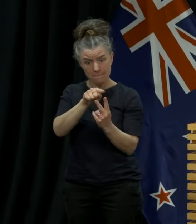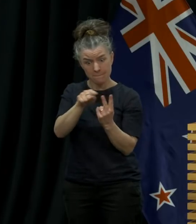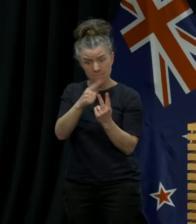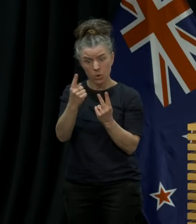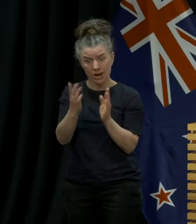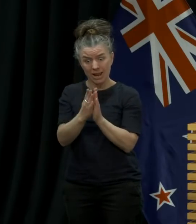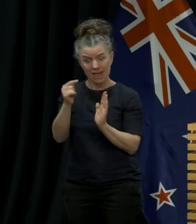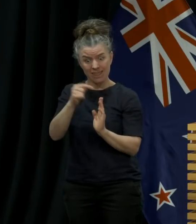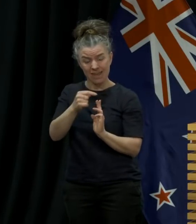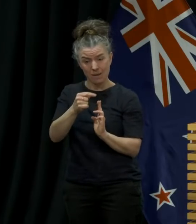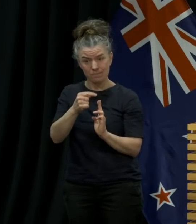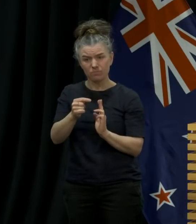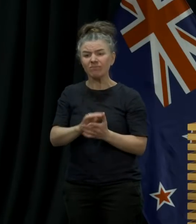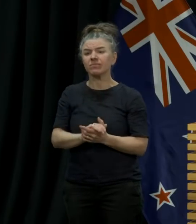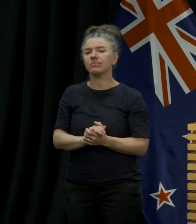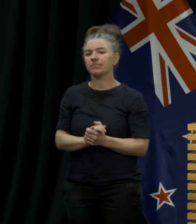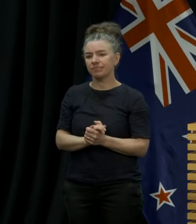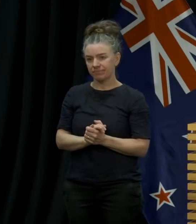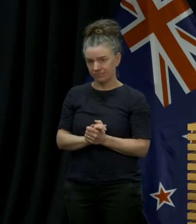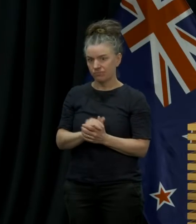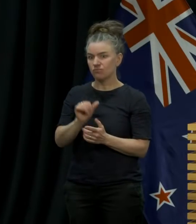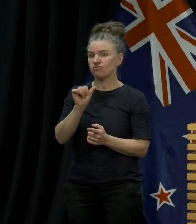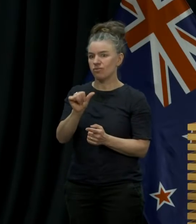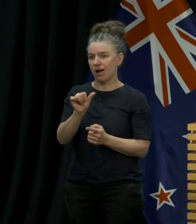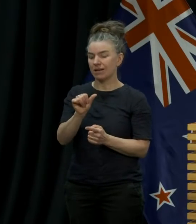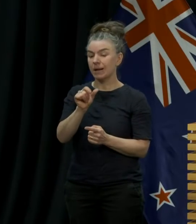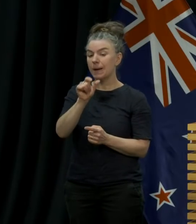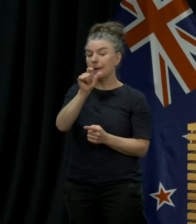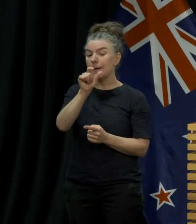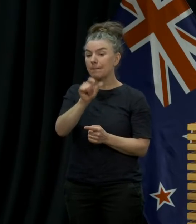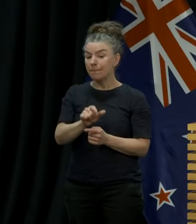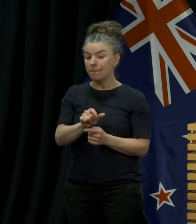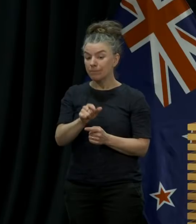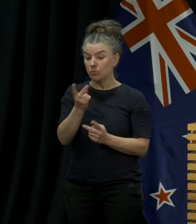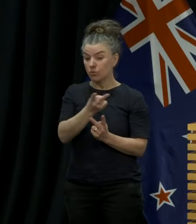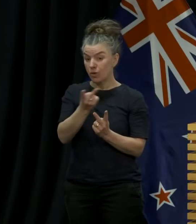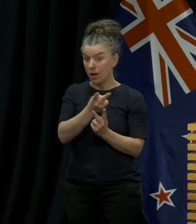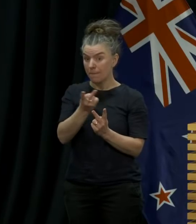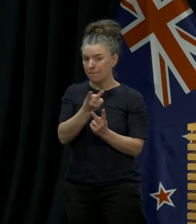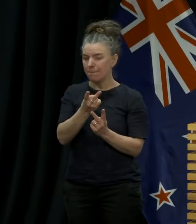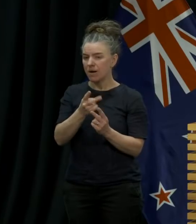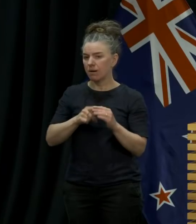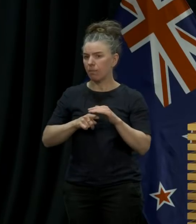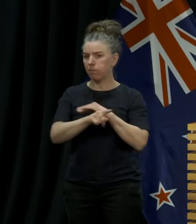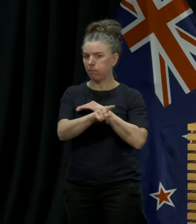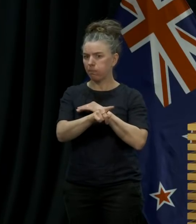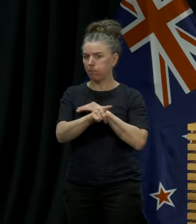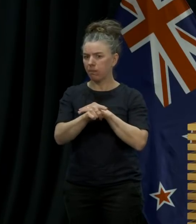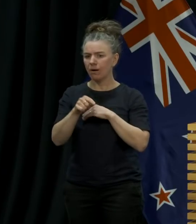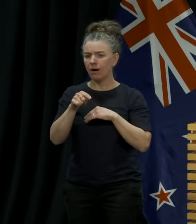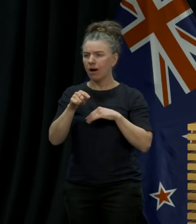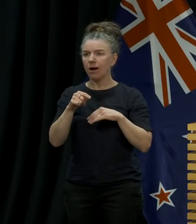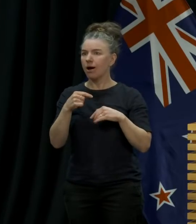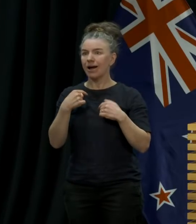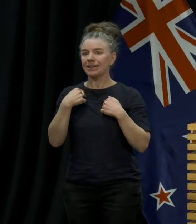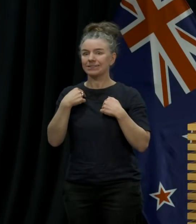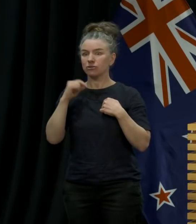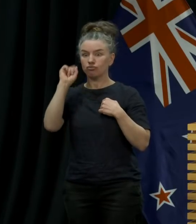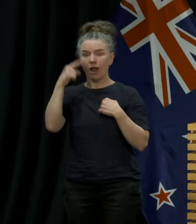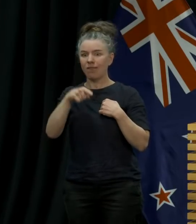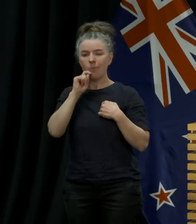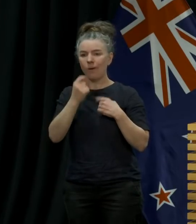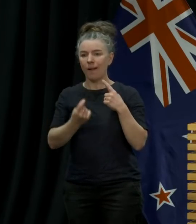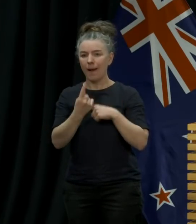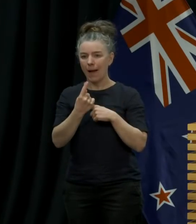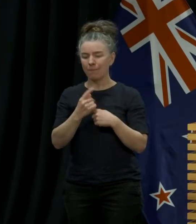case, we had someone who has absconded as opposed to having been granted leave. Again, when I talk about us needing to